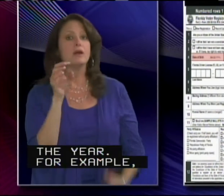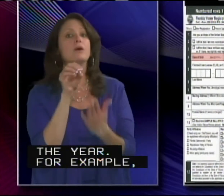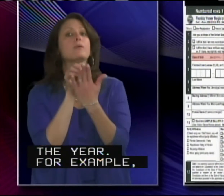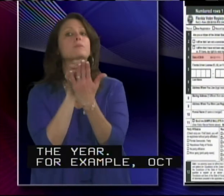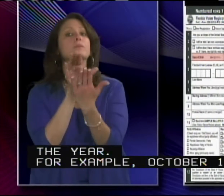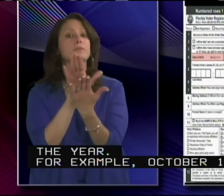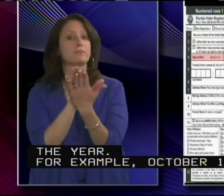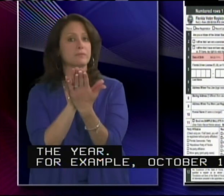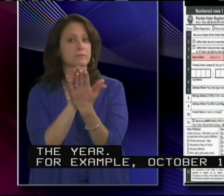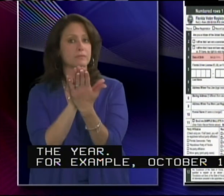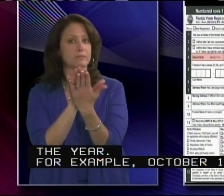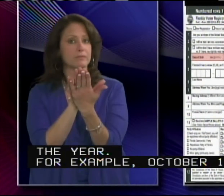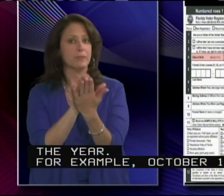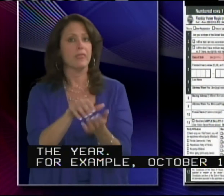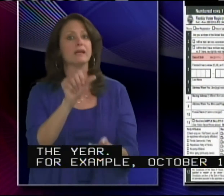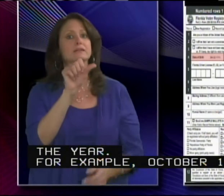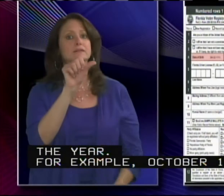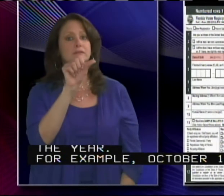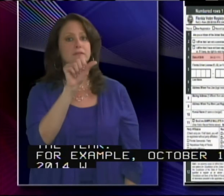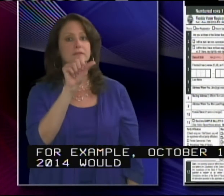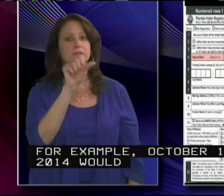2014 would be entered